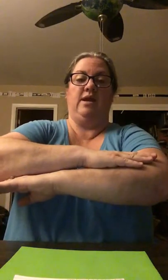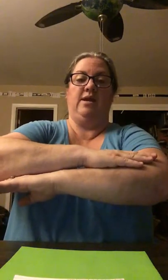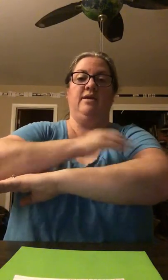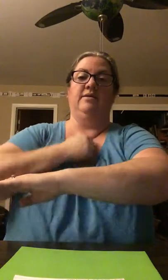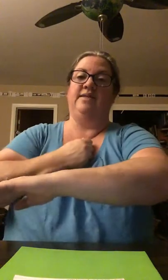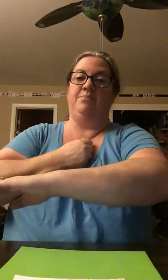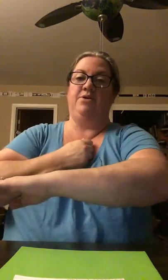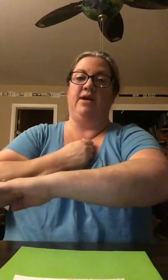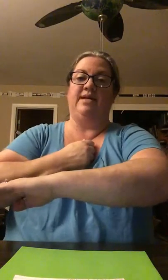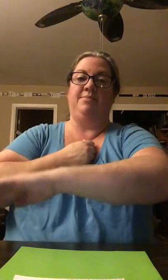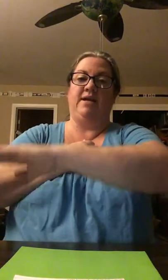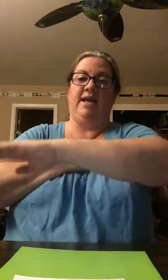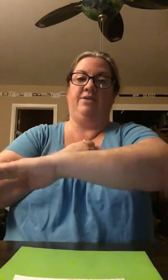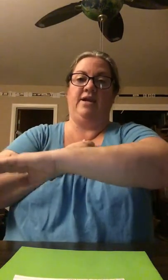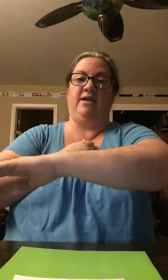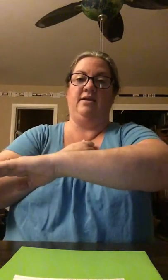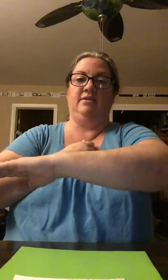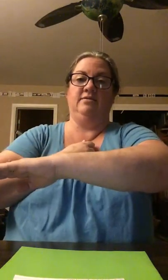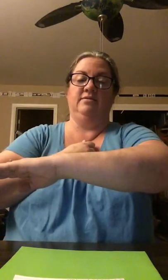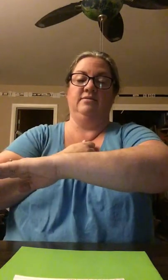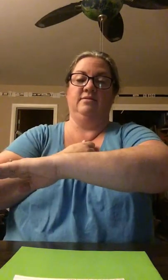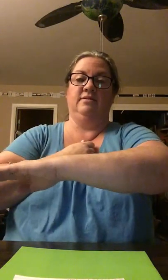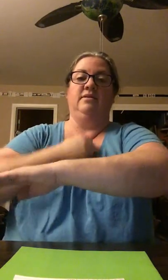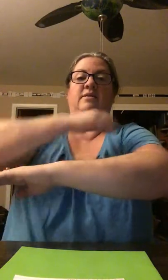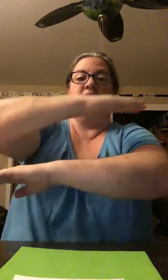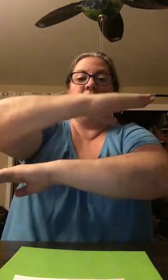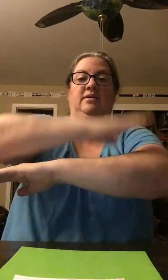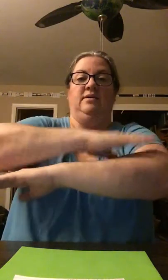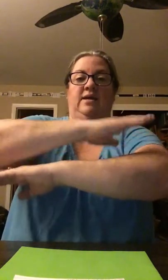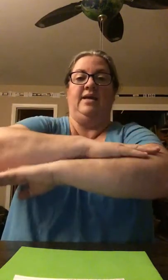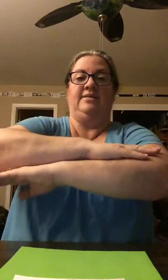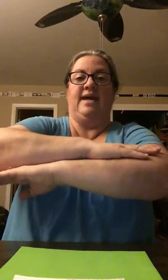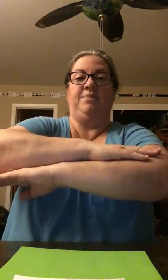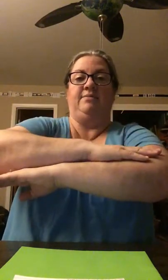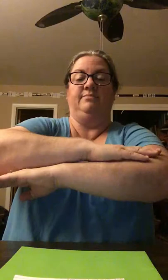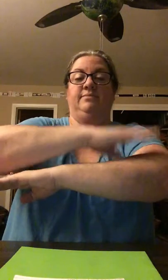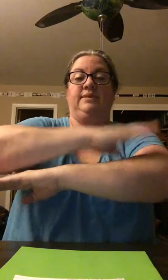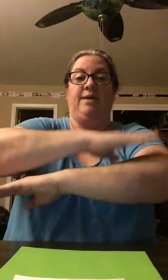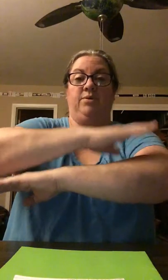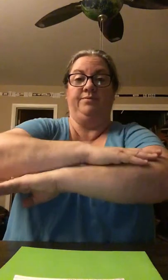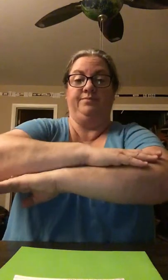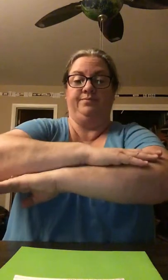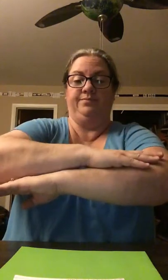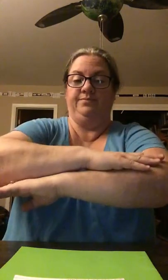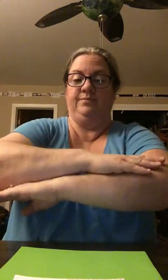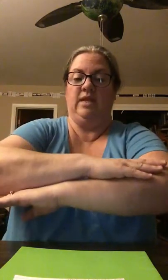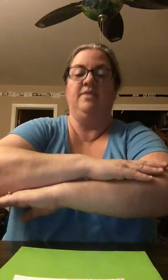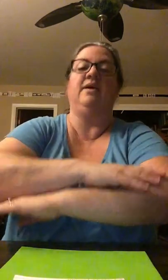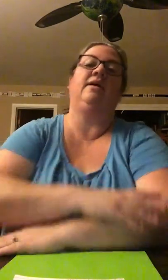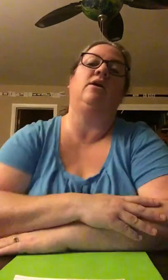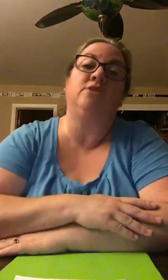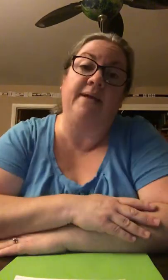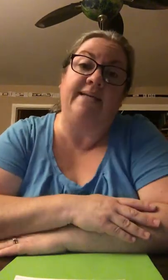Okay, set up your non-dominant hand right here and tap it. Table. It can also be a